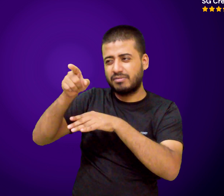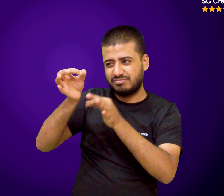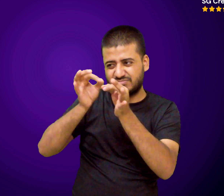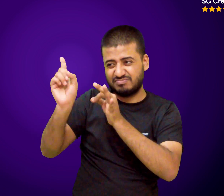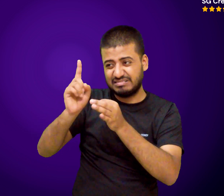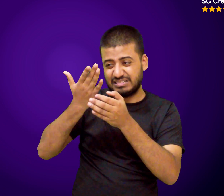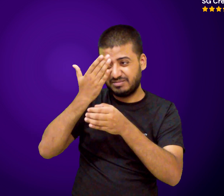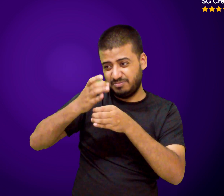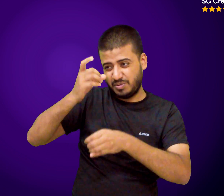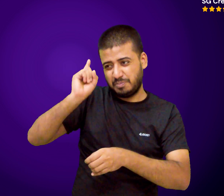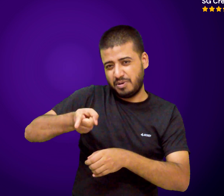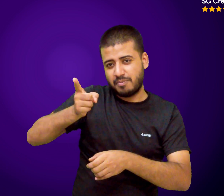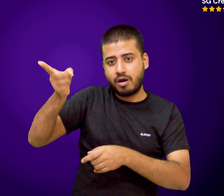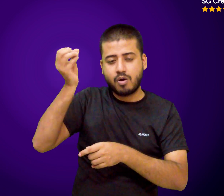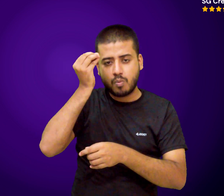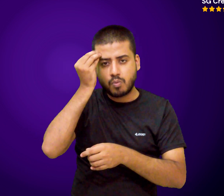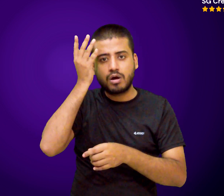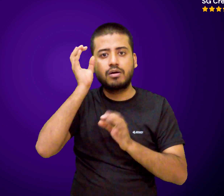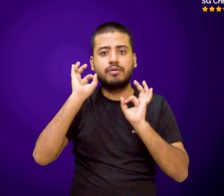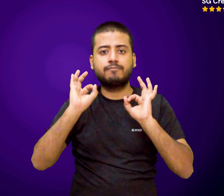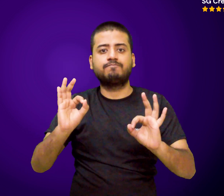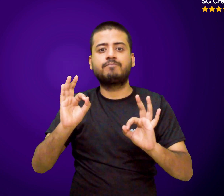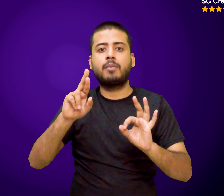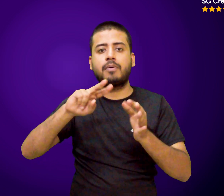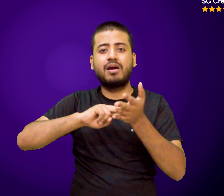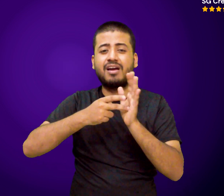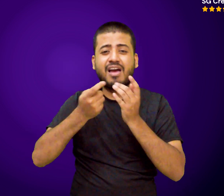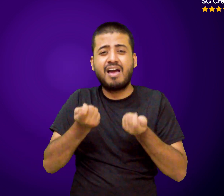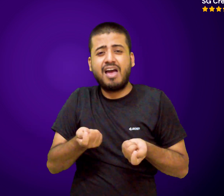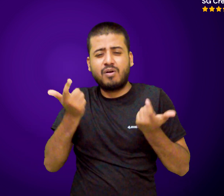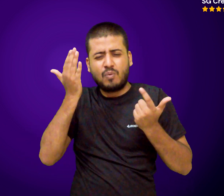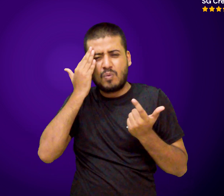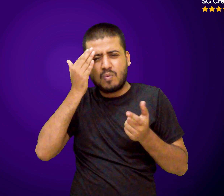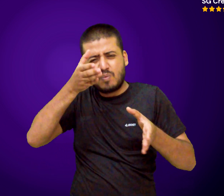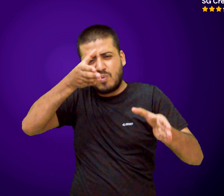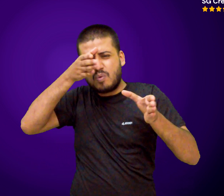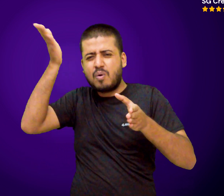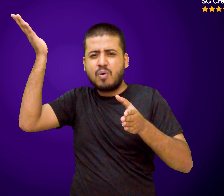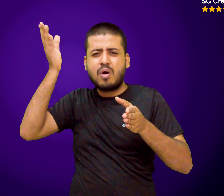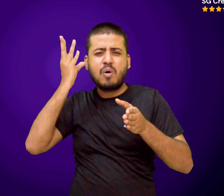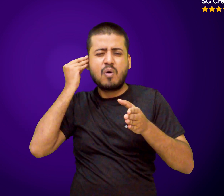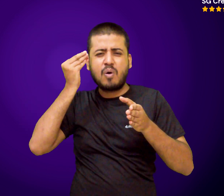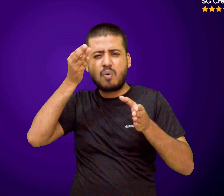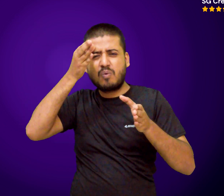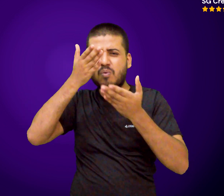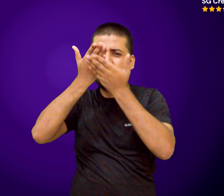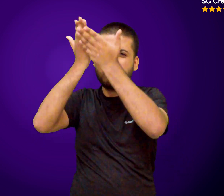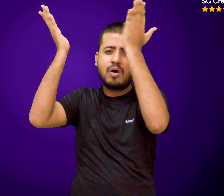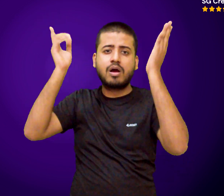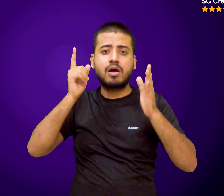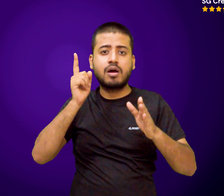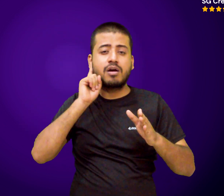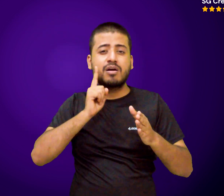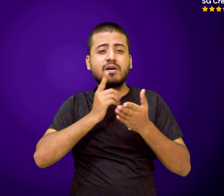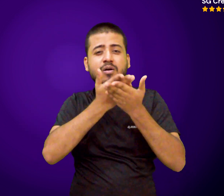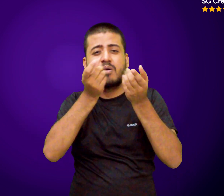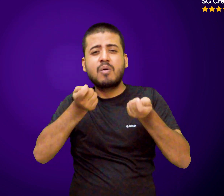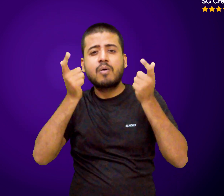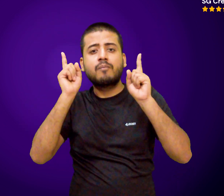can affect aquatic ecosystems and human health. Cultural and economic significance. Wine is a part of many cultures